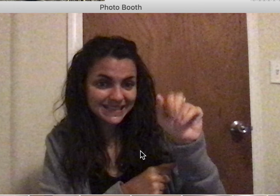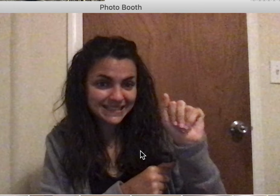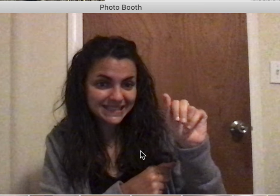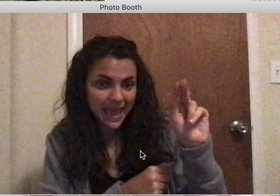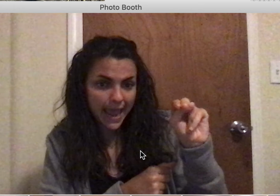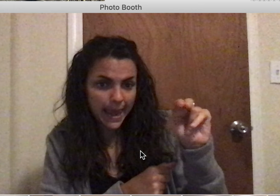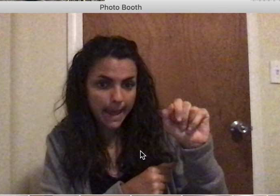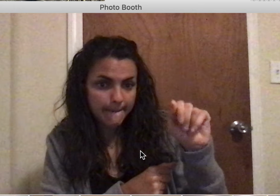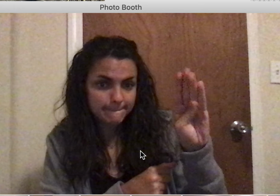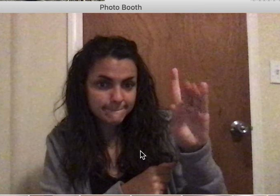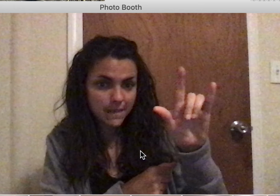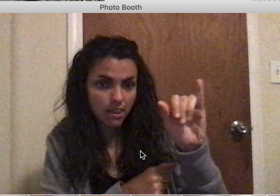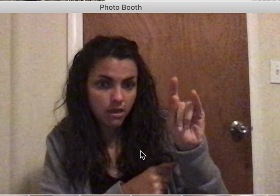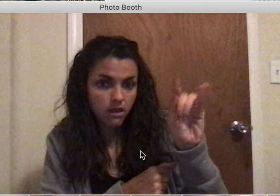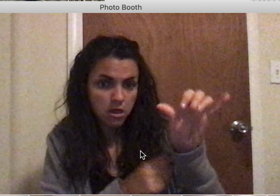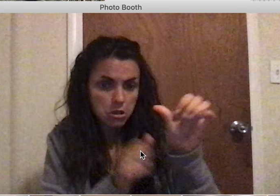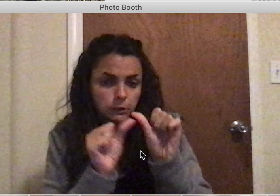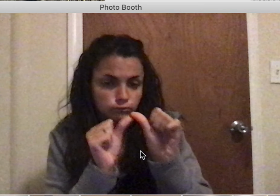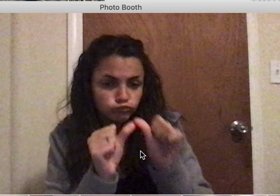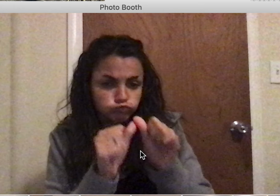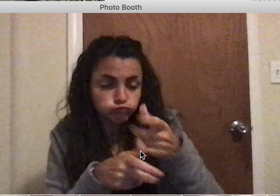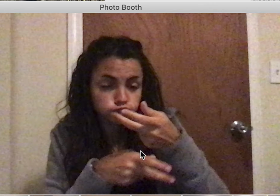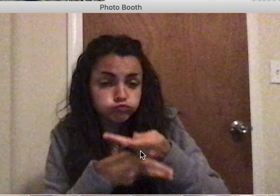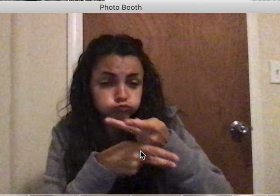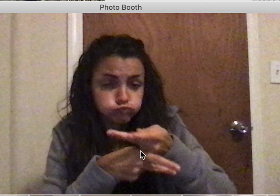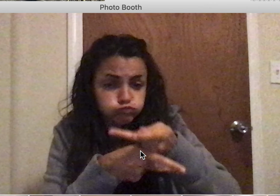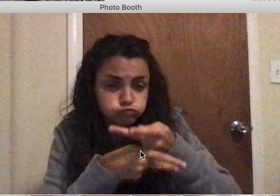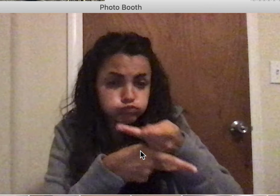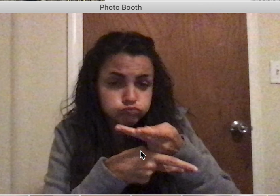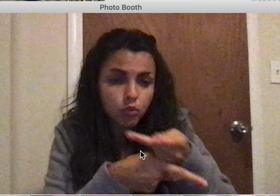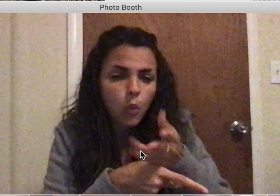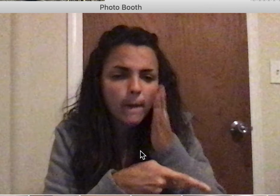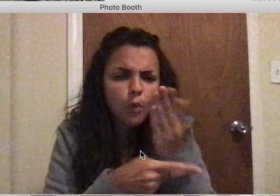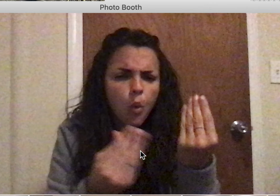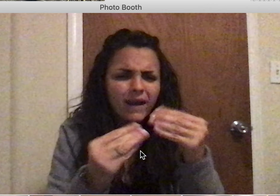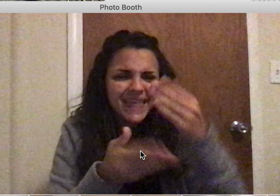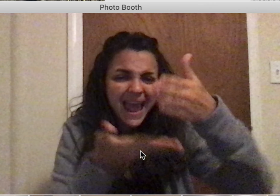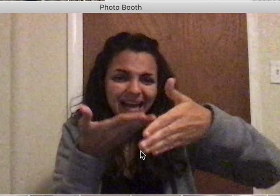curriculum, but throughout the year, we will be touching upon it.